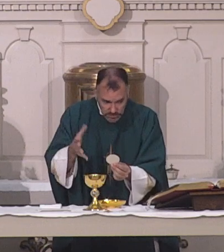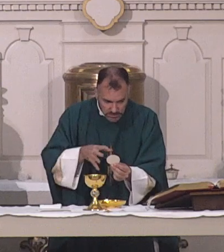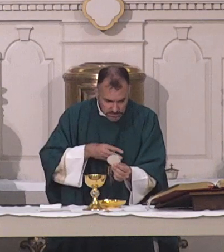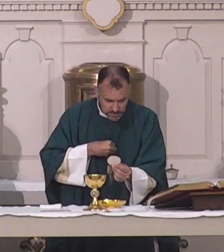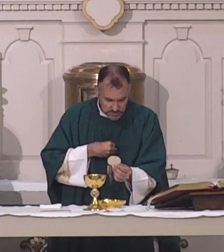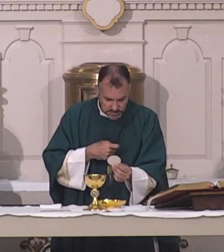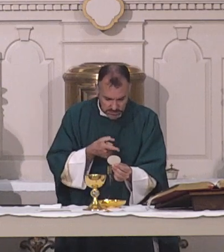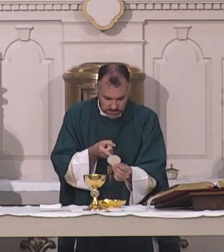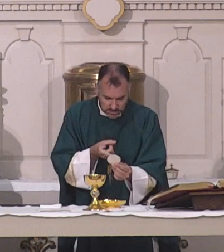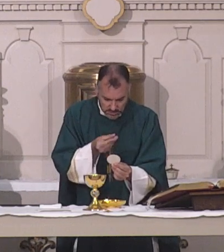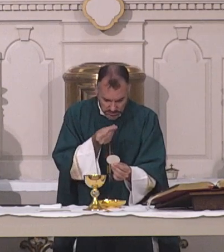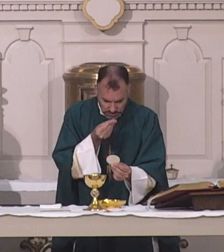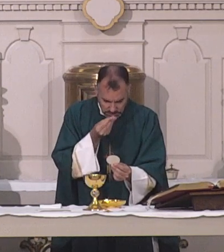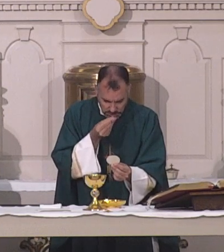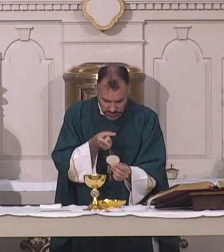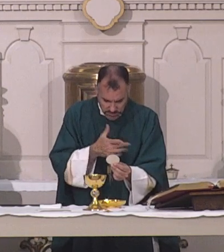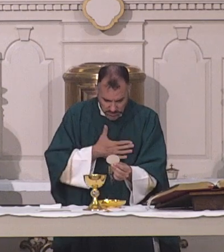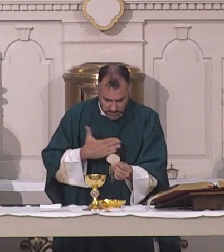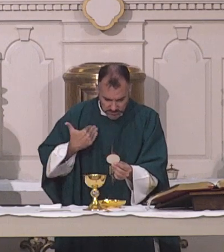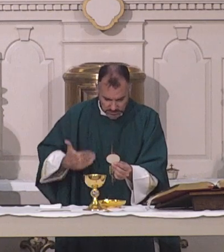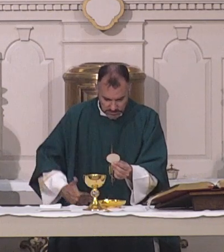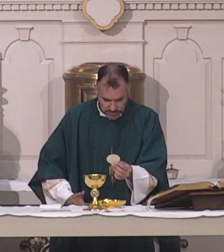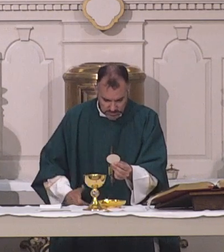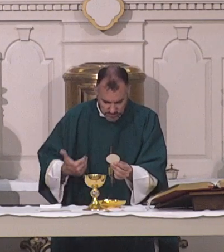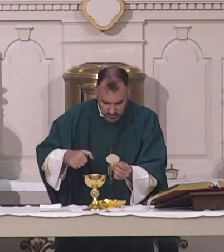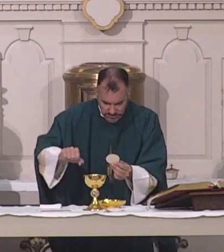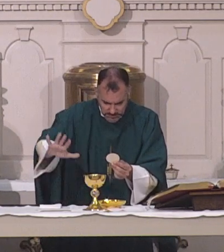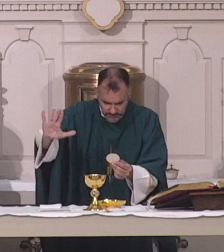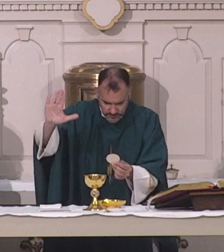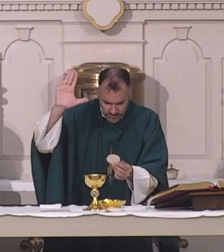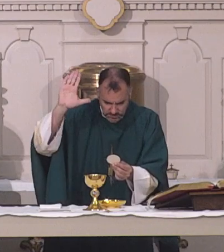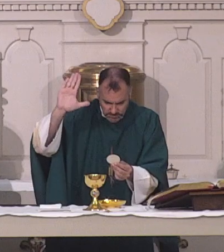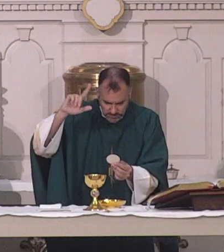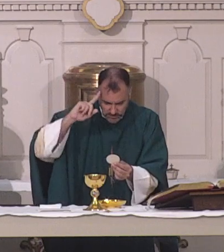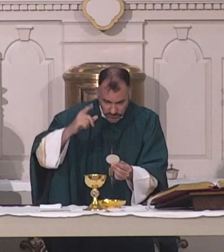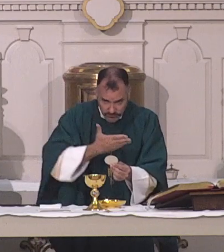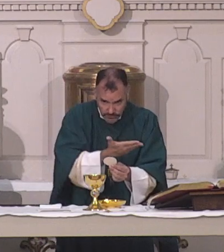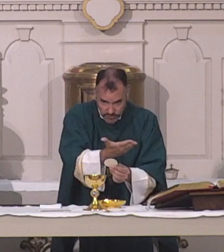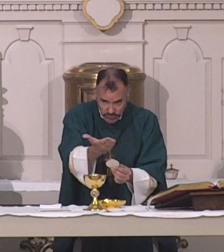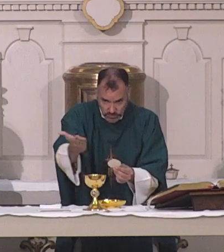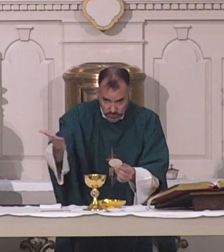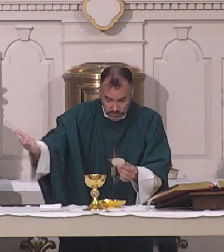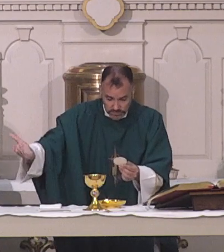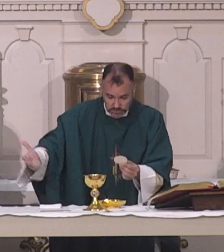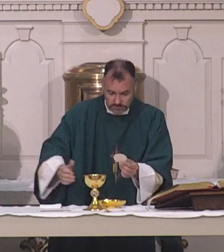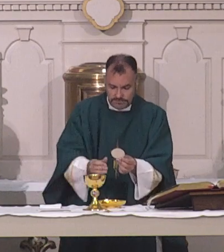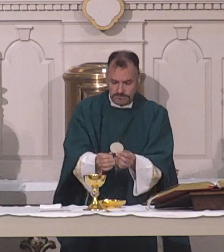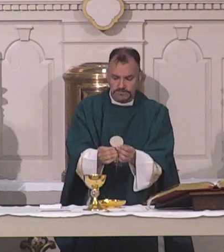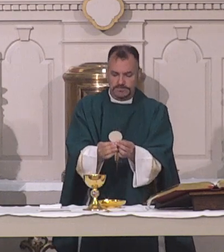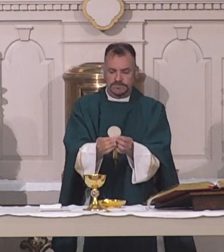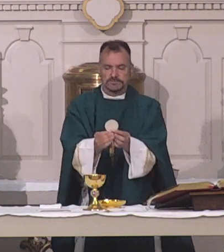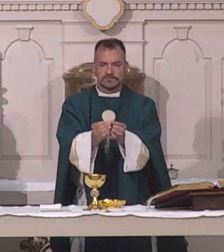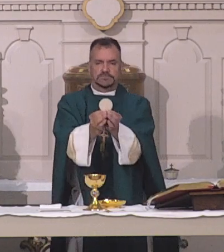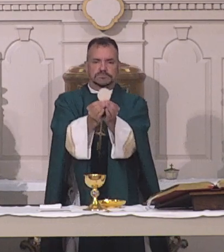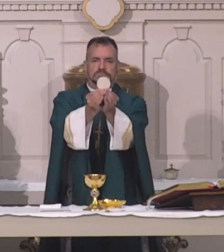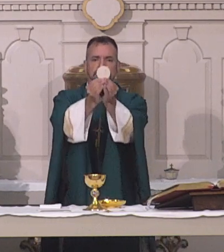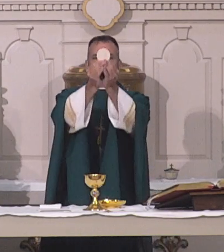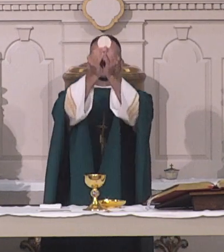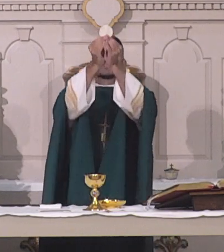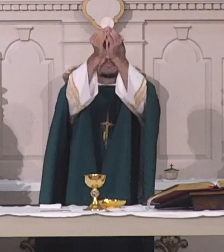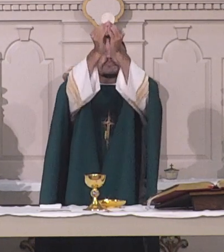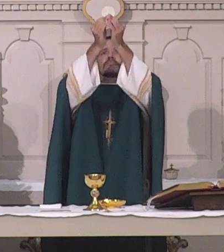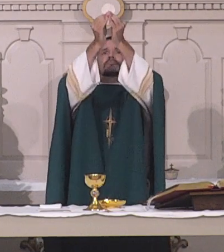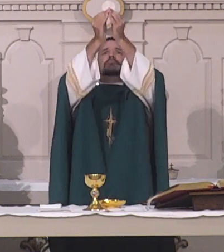"Take this, all of you, and eat of it, for this is my body, which will be given up for you."